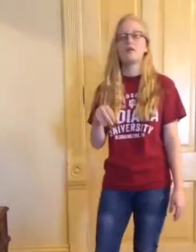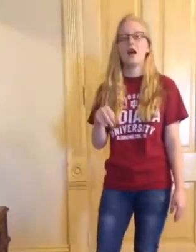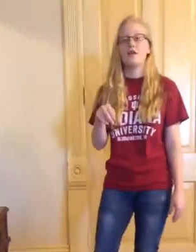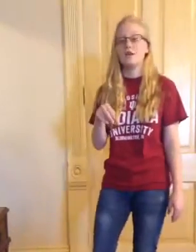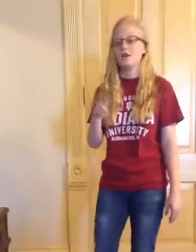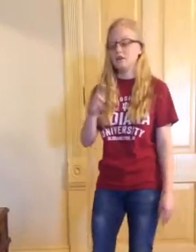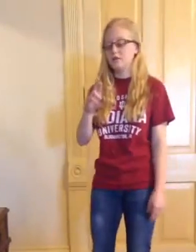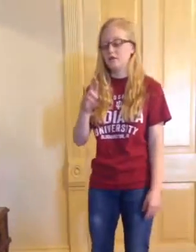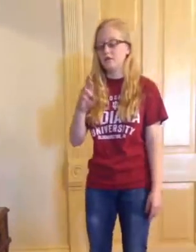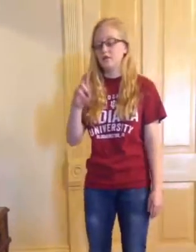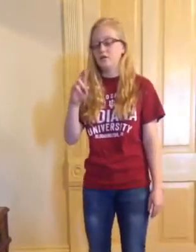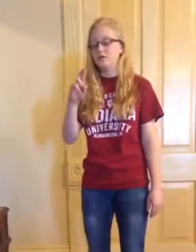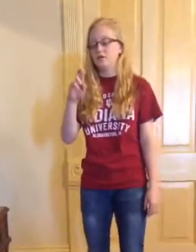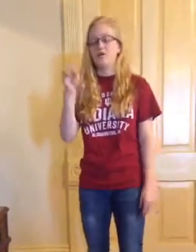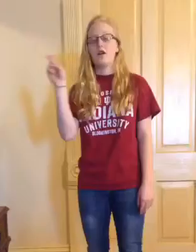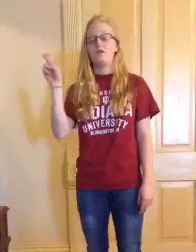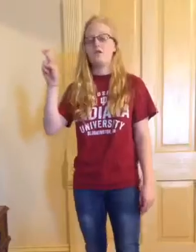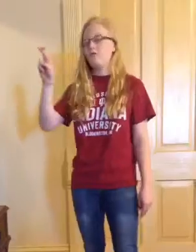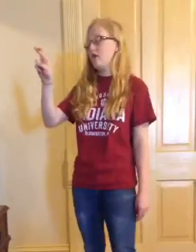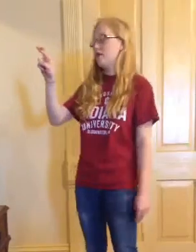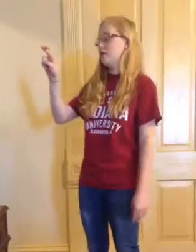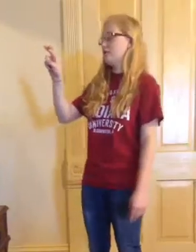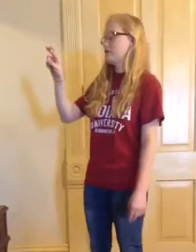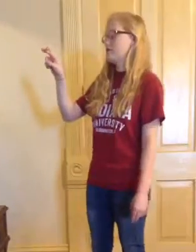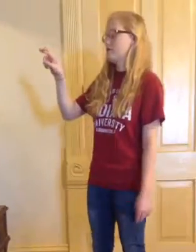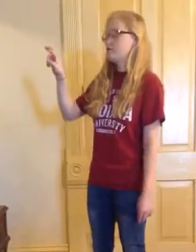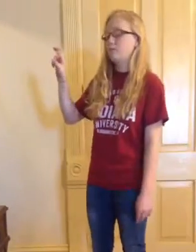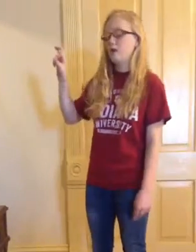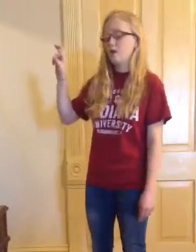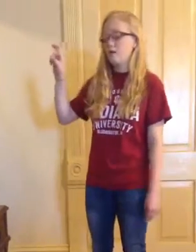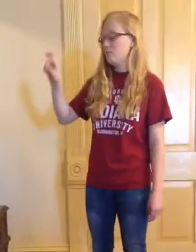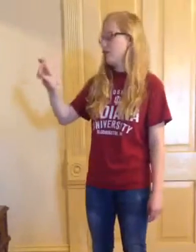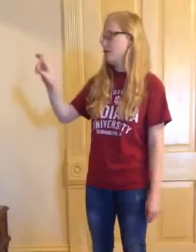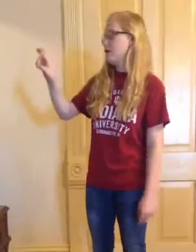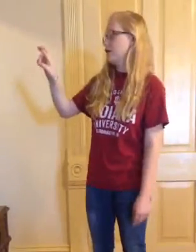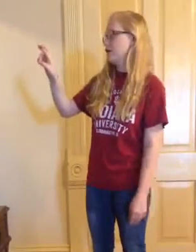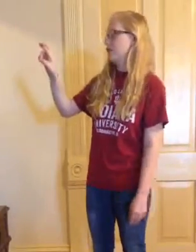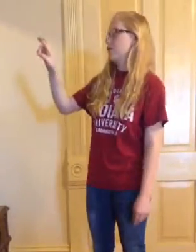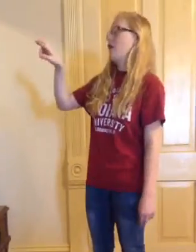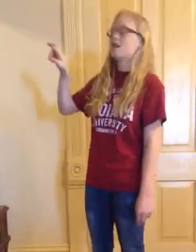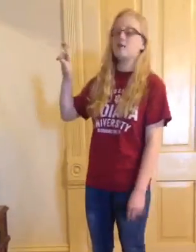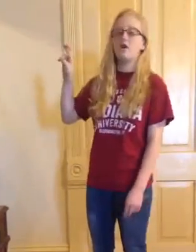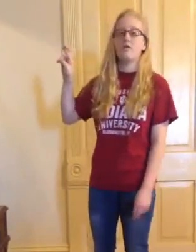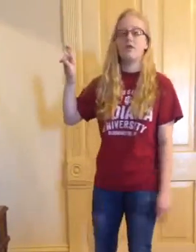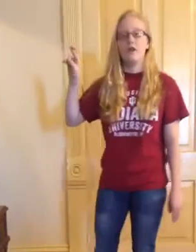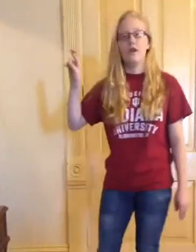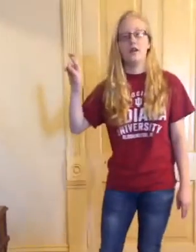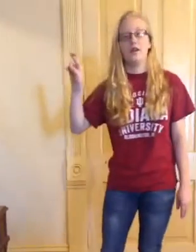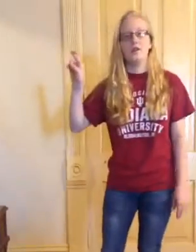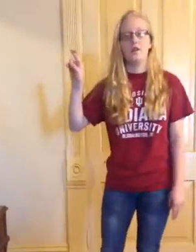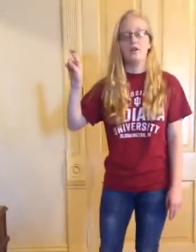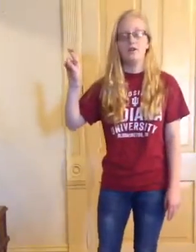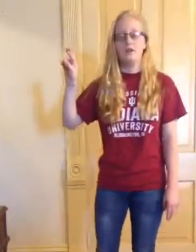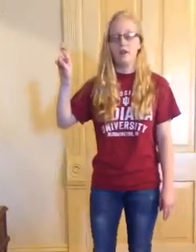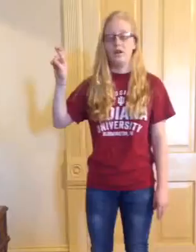like you're crossing your fingers, so your middle finger is crossed over your index finger to create an